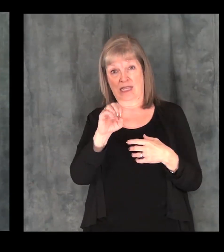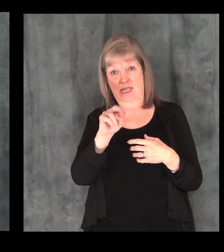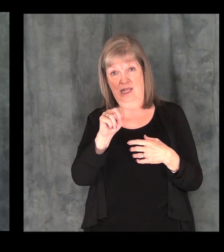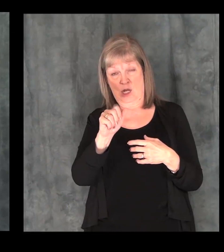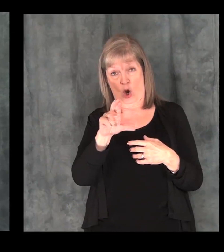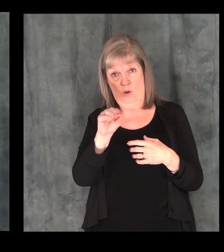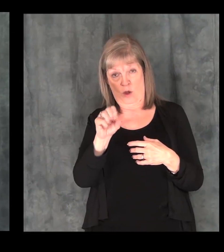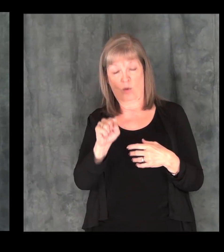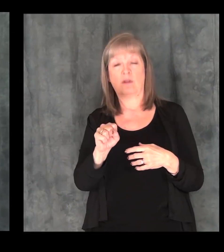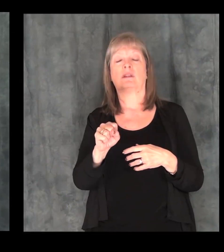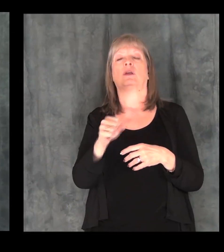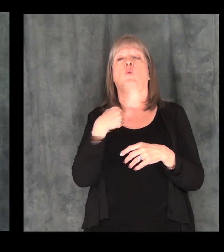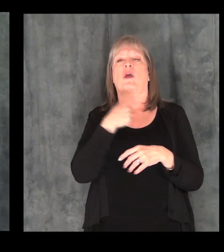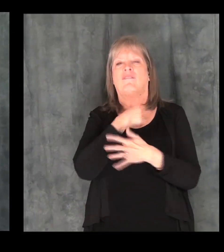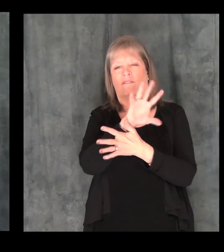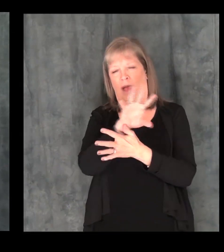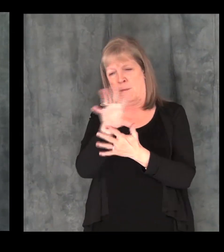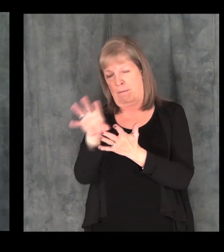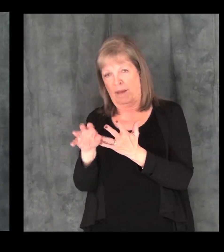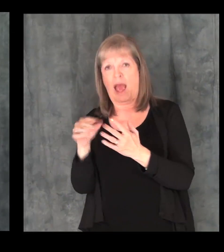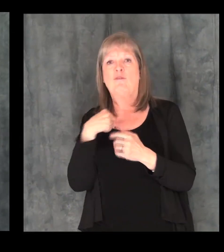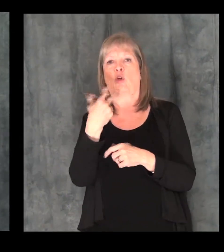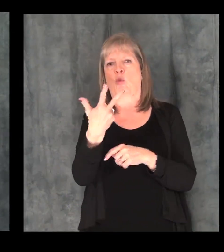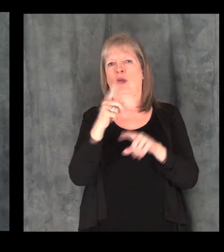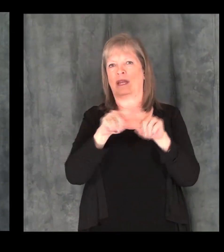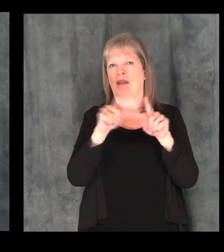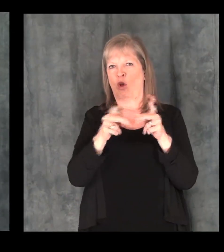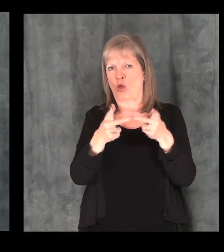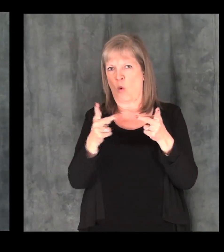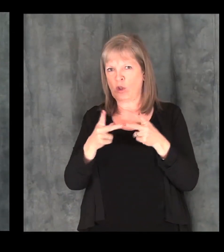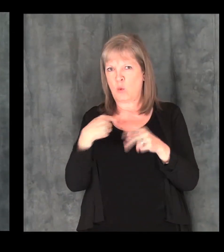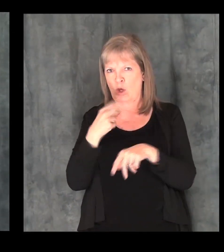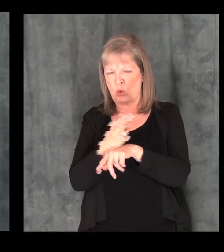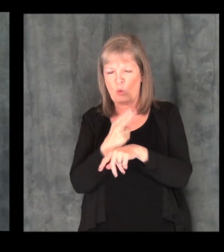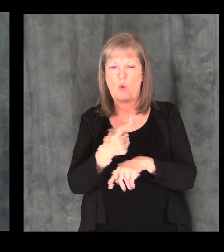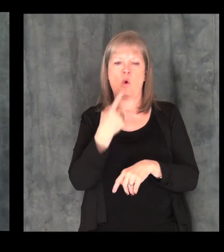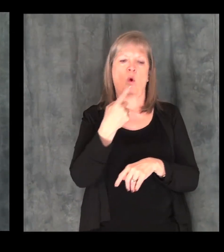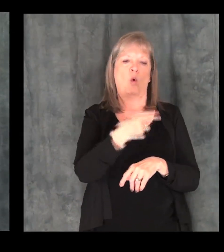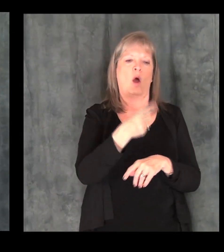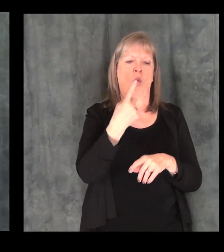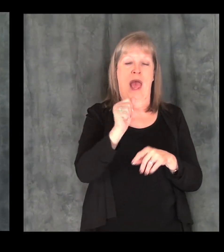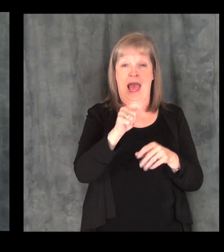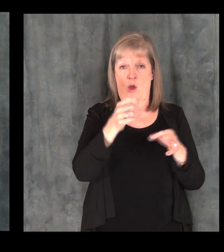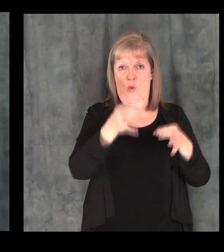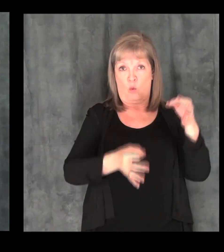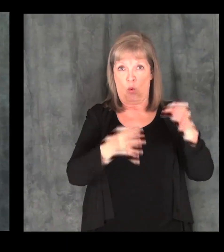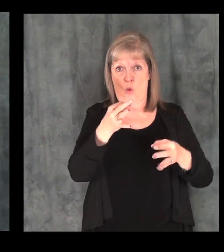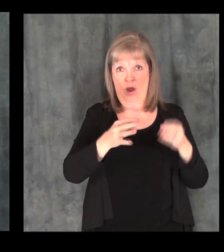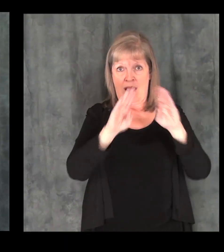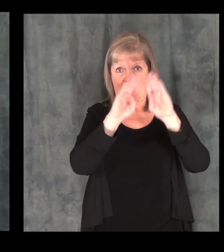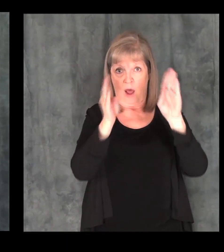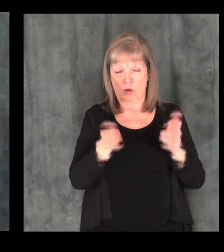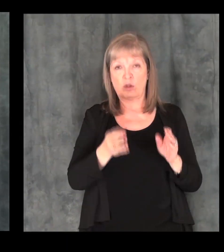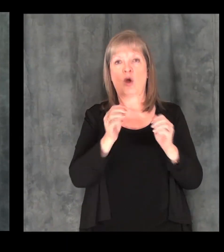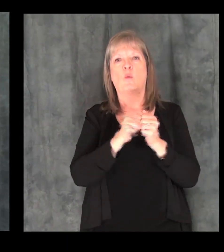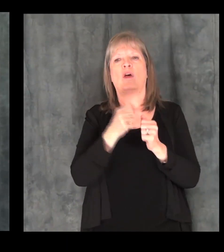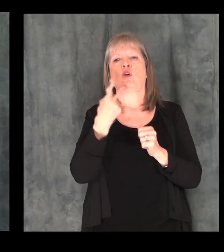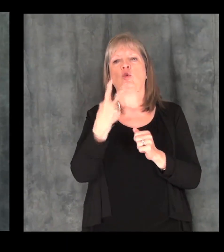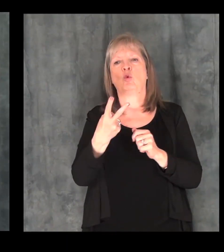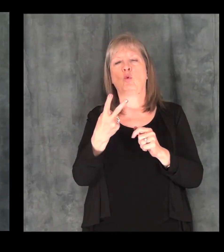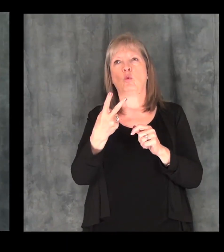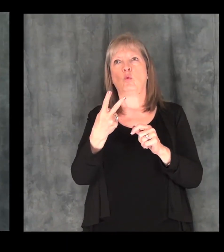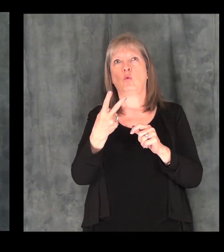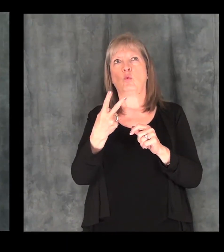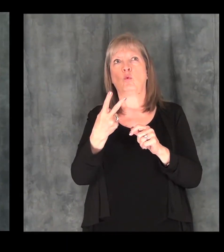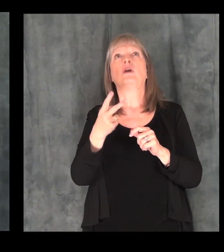3 locations. So there was the courthouse, and then we used 2 different remote witness rooms, one